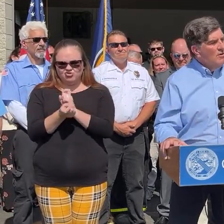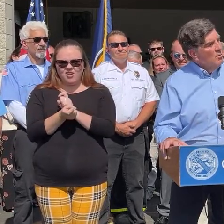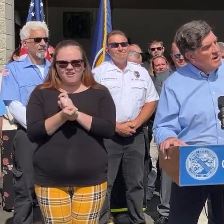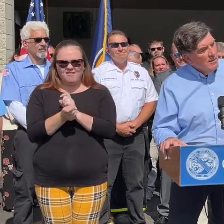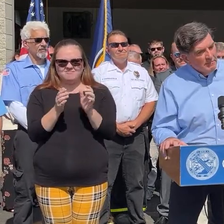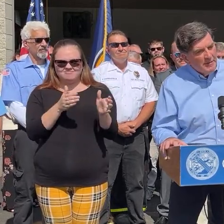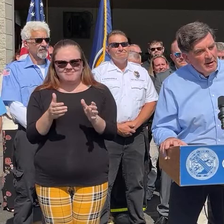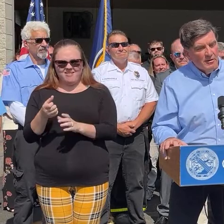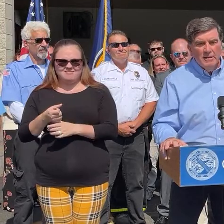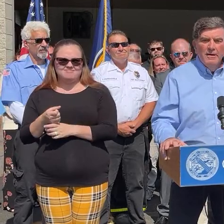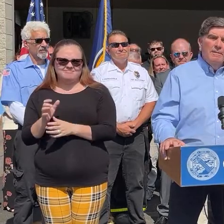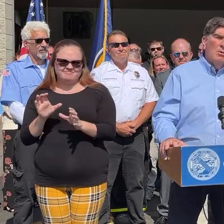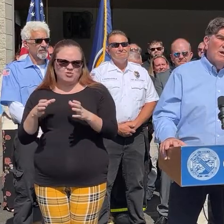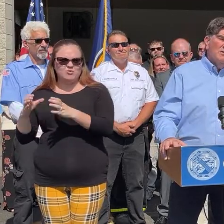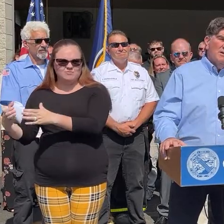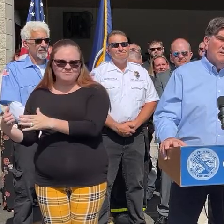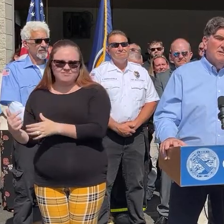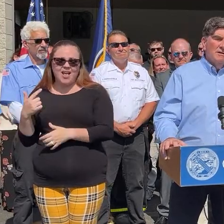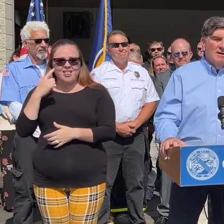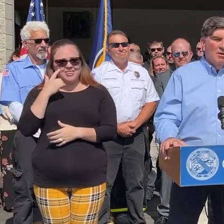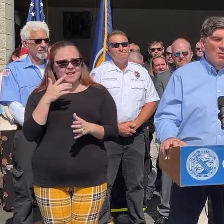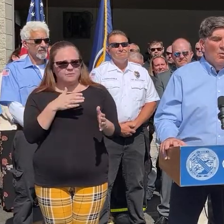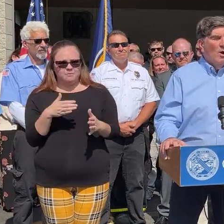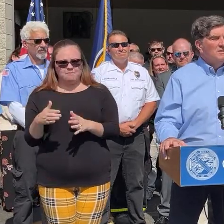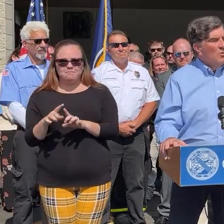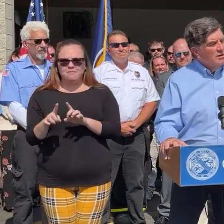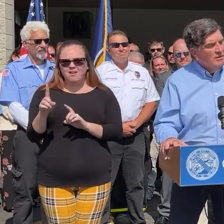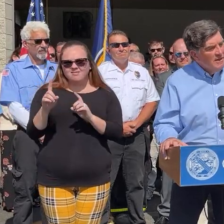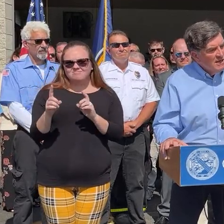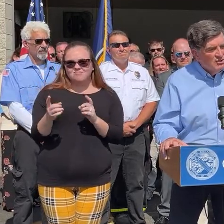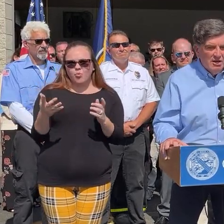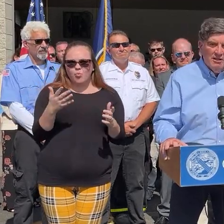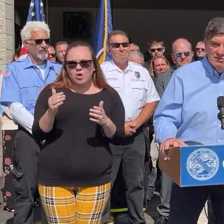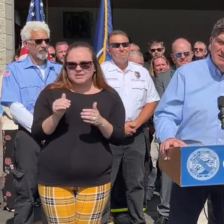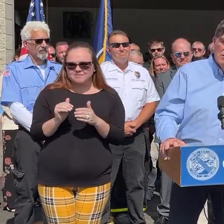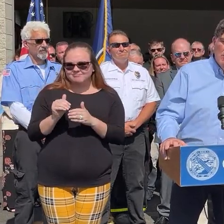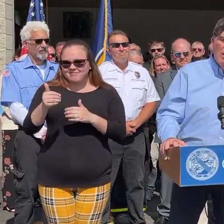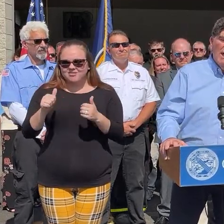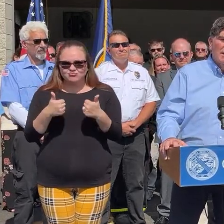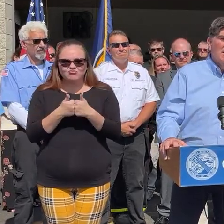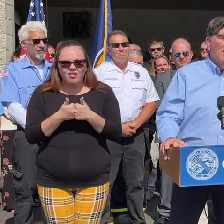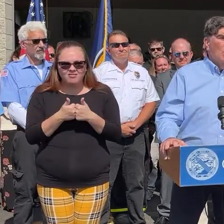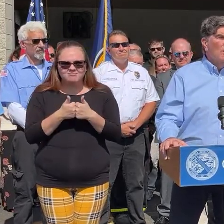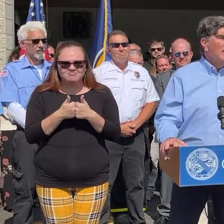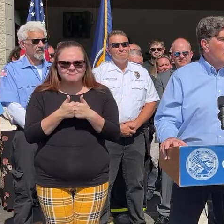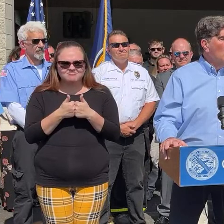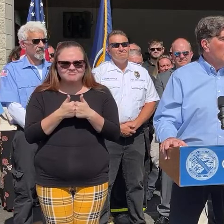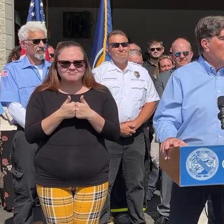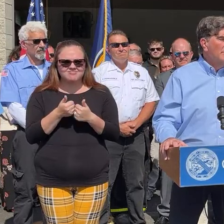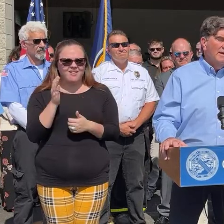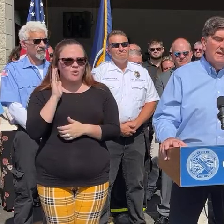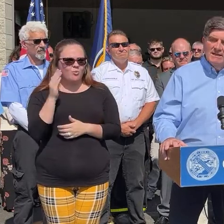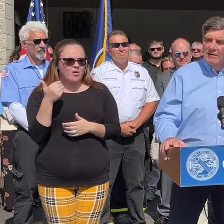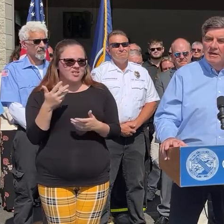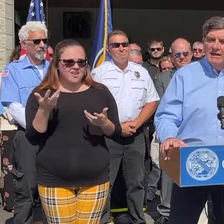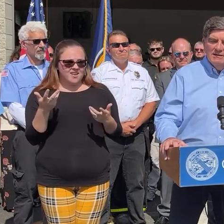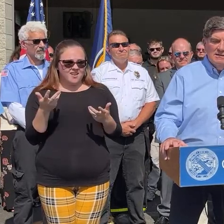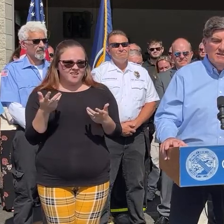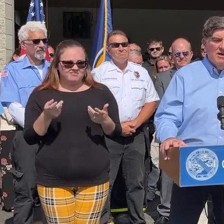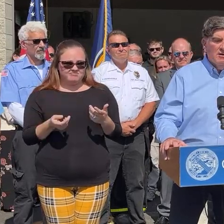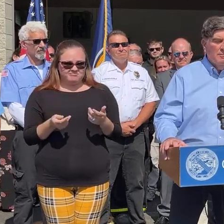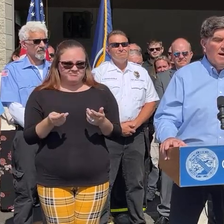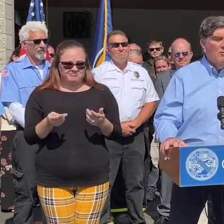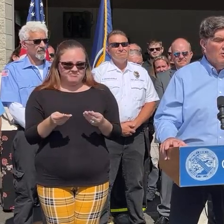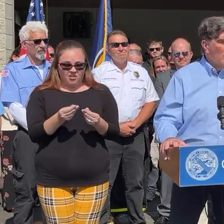I feel we are prepared. The question is, what's going to be the next challenge that's thrown at us? Will it completely eliminate